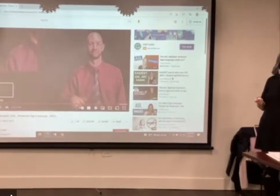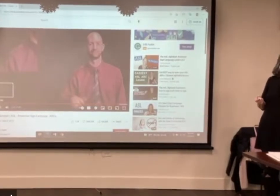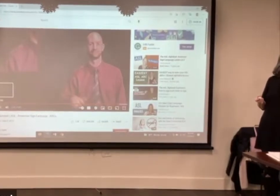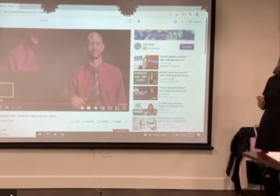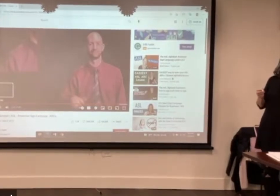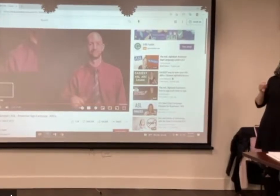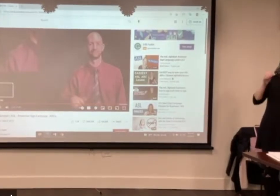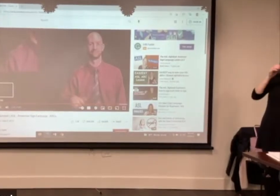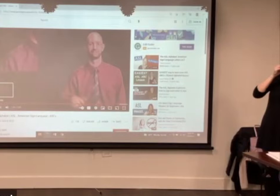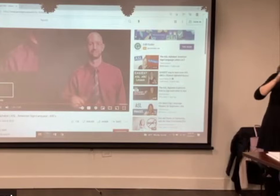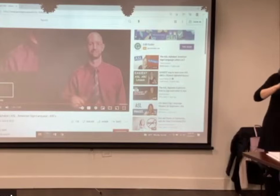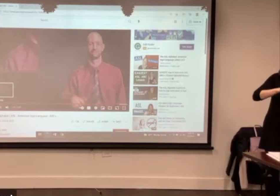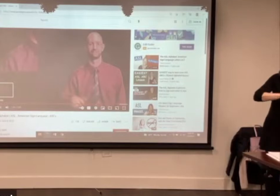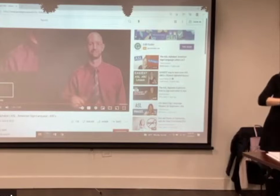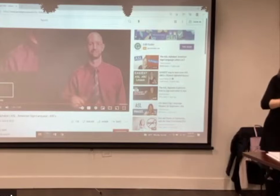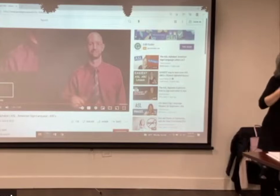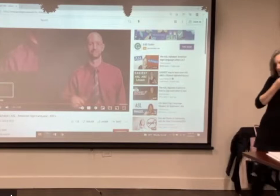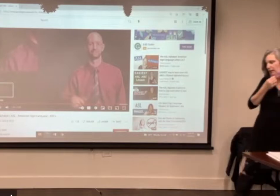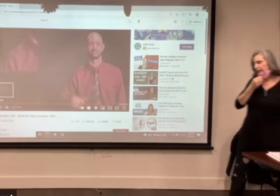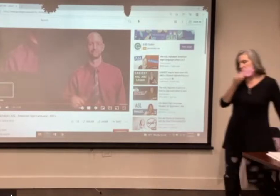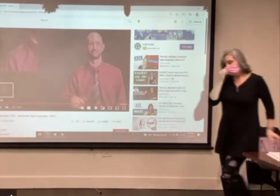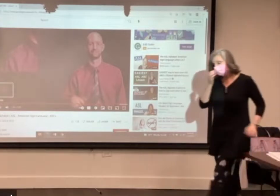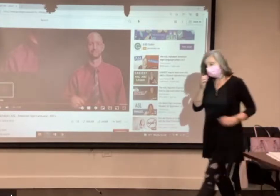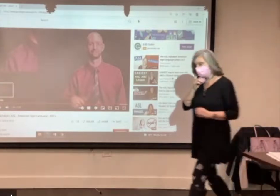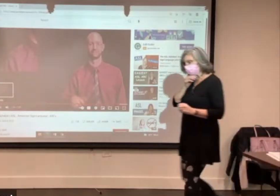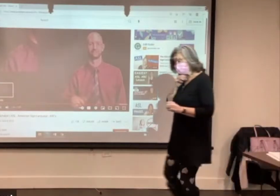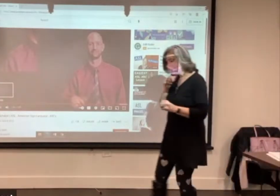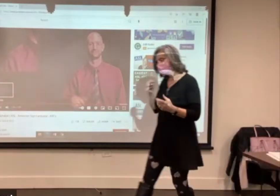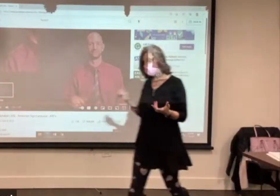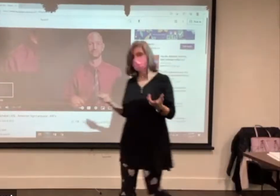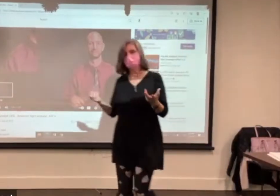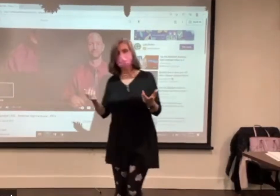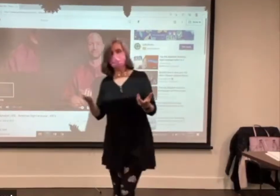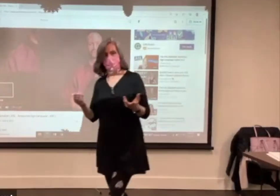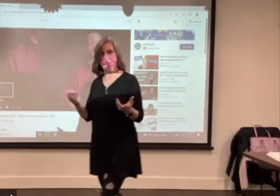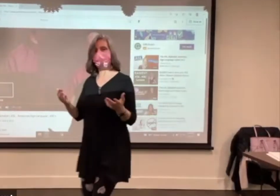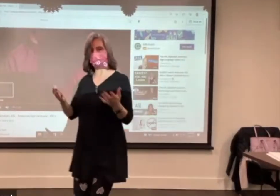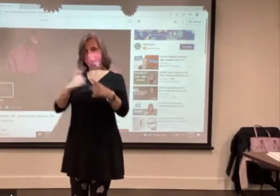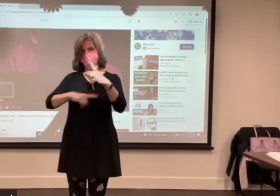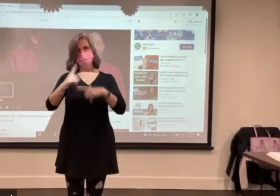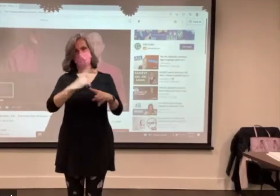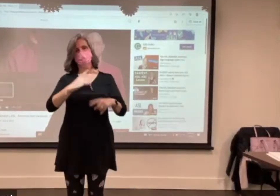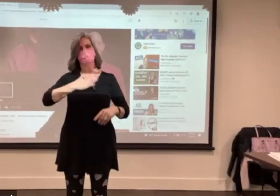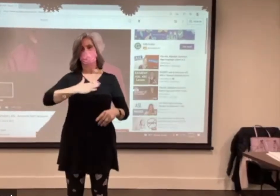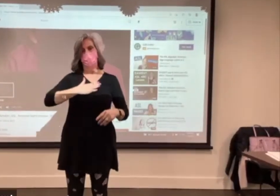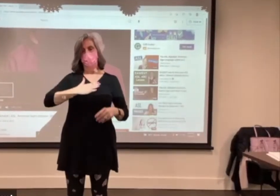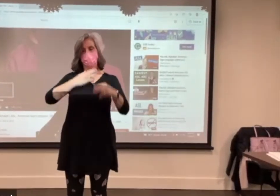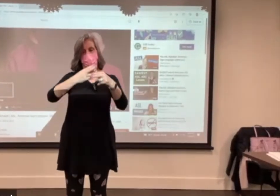say last name? Excellent. So depends on who you're signing with. The actual signs is my